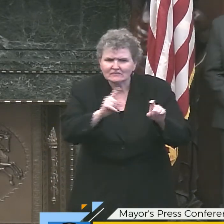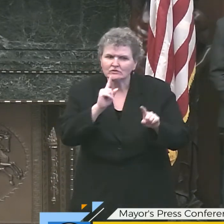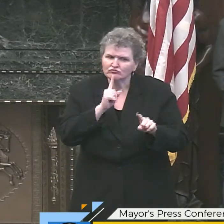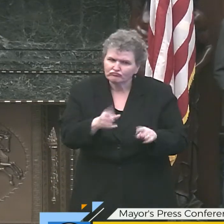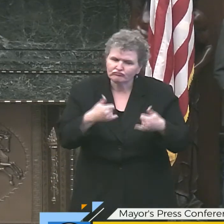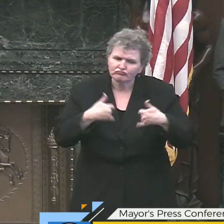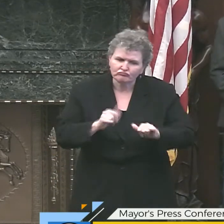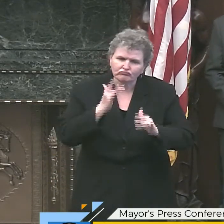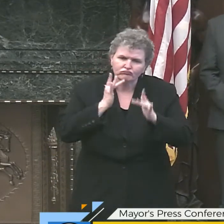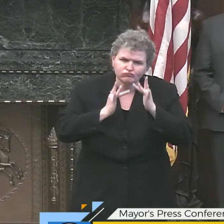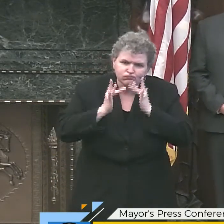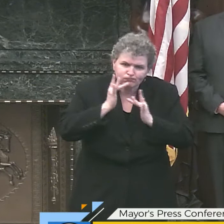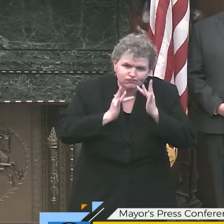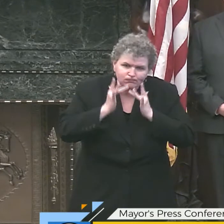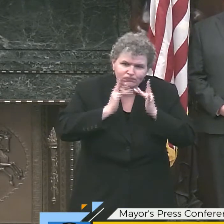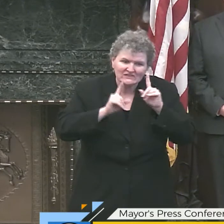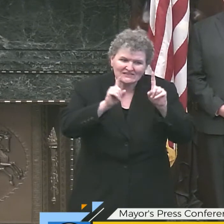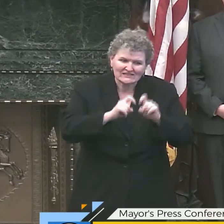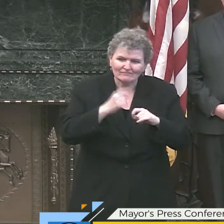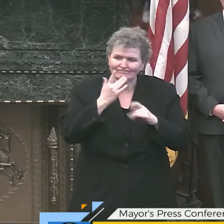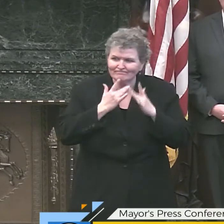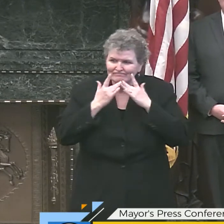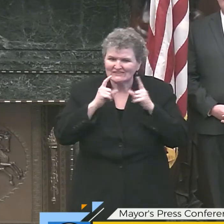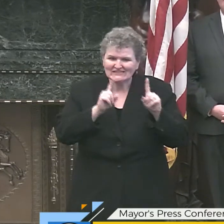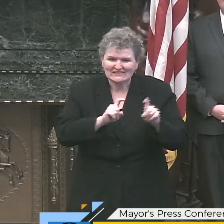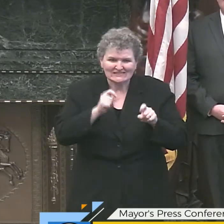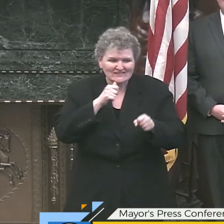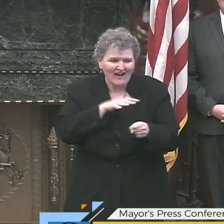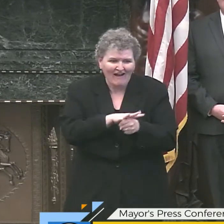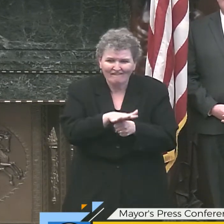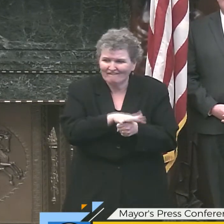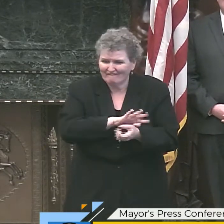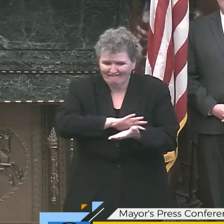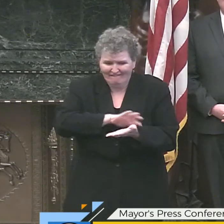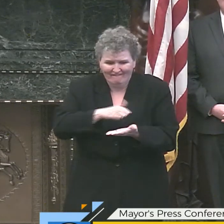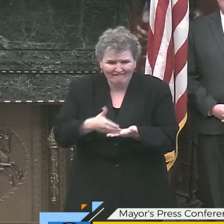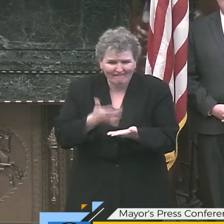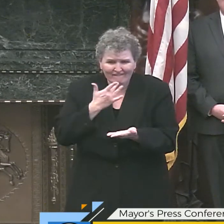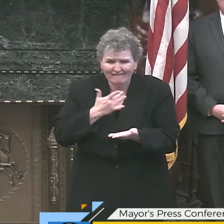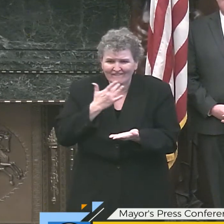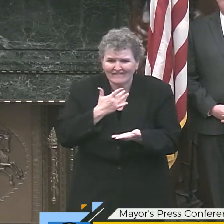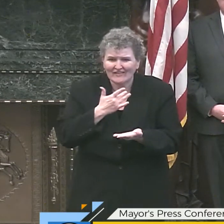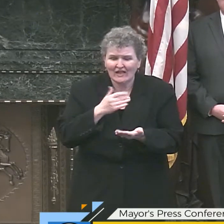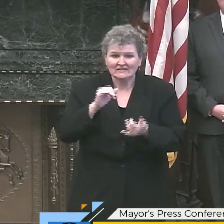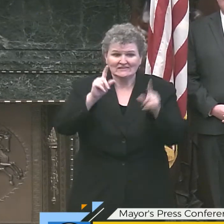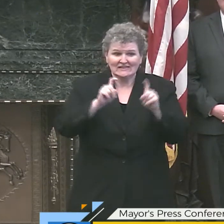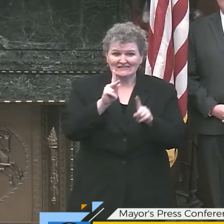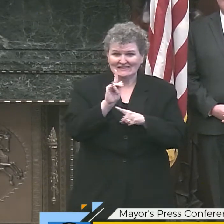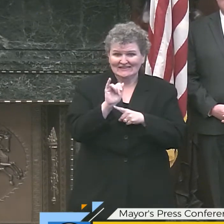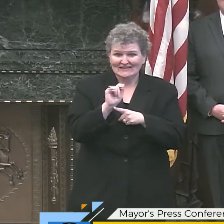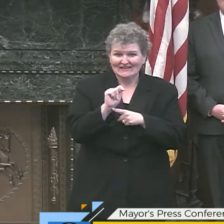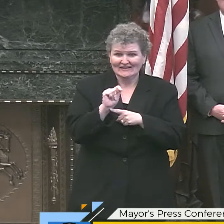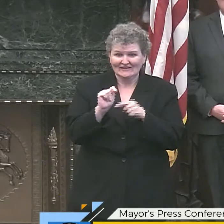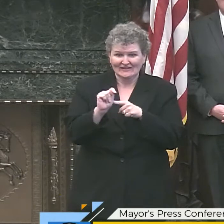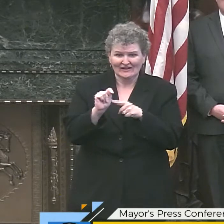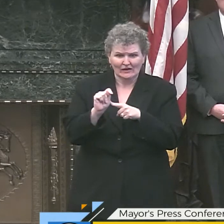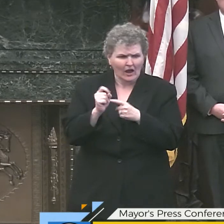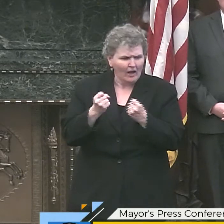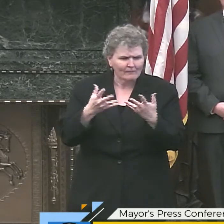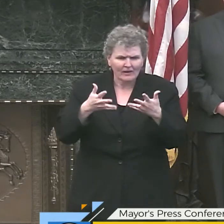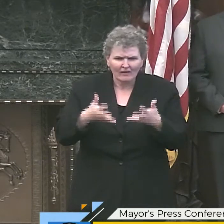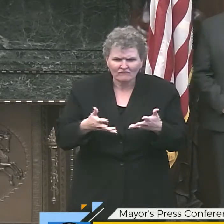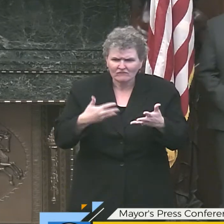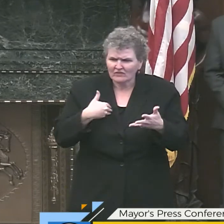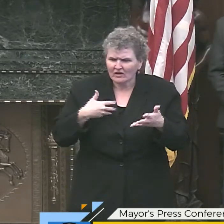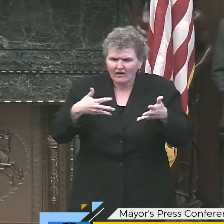are limited. Do you know at this point, like, how many of those test kits the city actually has access to, and what are you